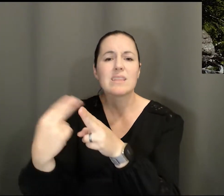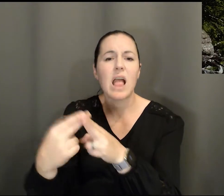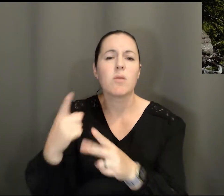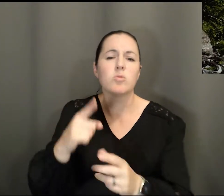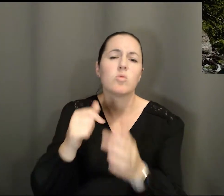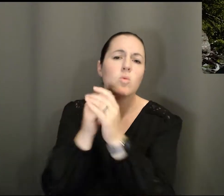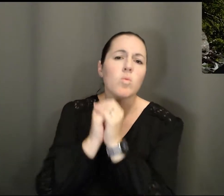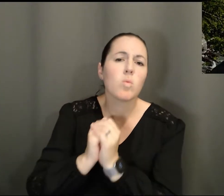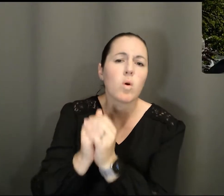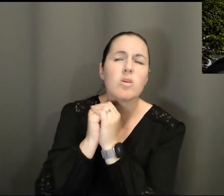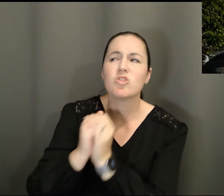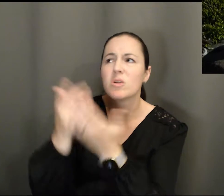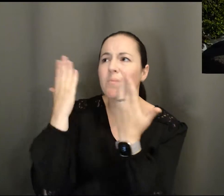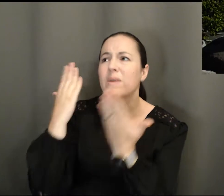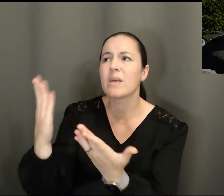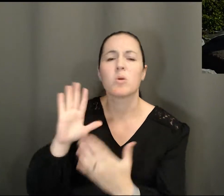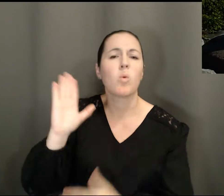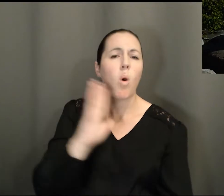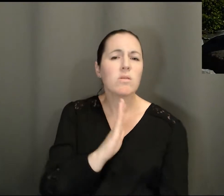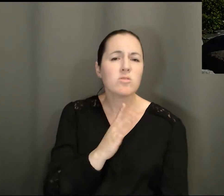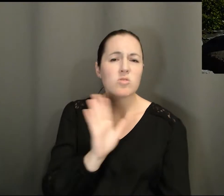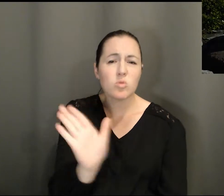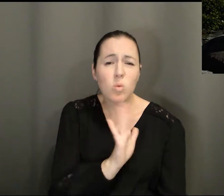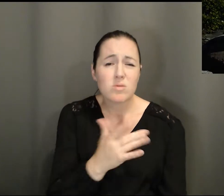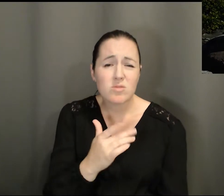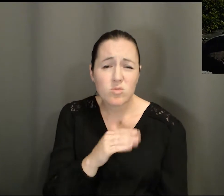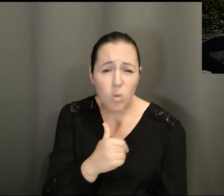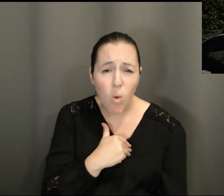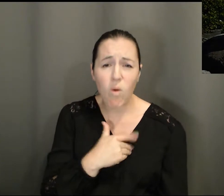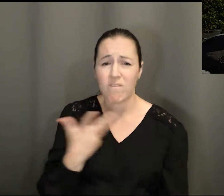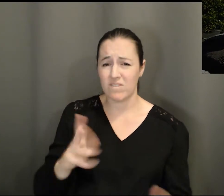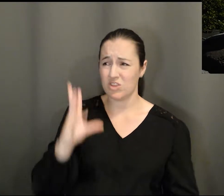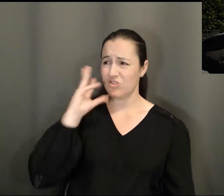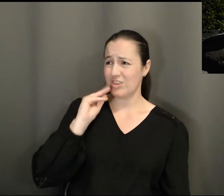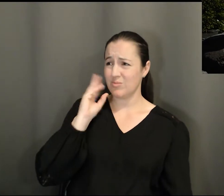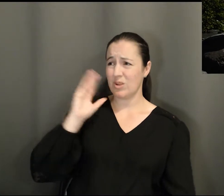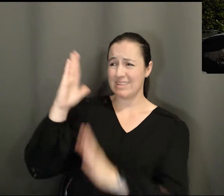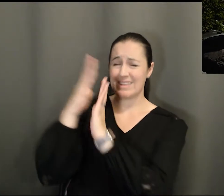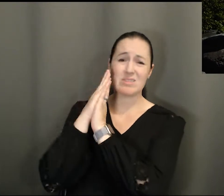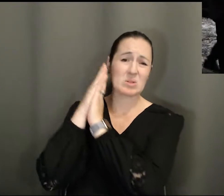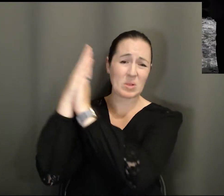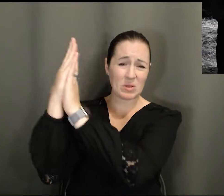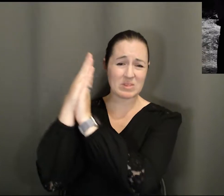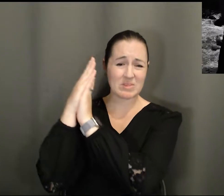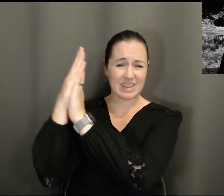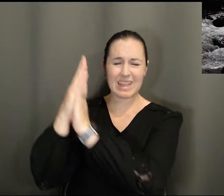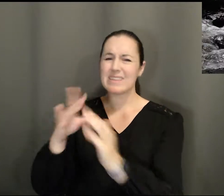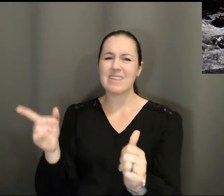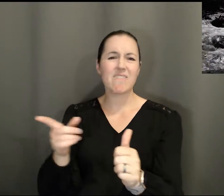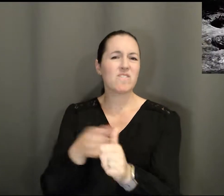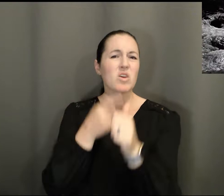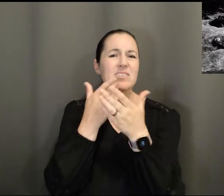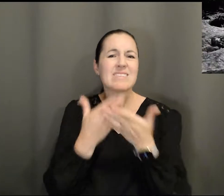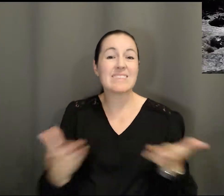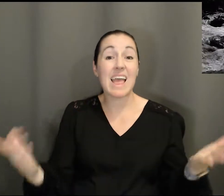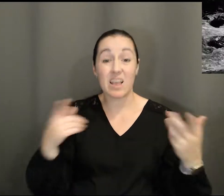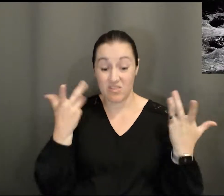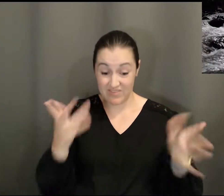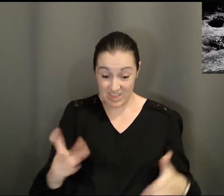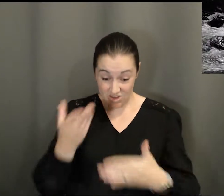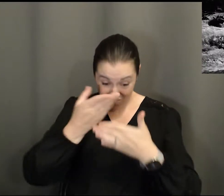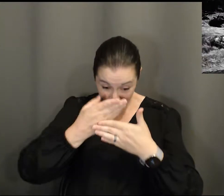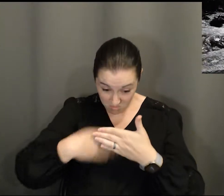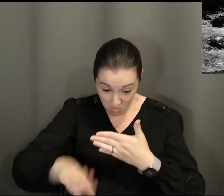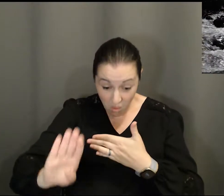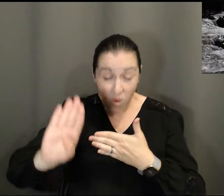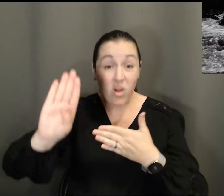closeness. If you think about it, it's the first thing you did when you entered this world, and it'll be the last thing that